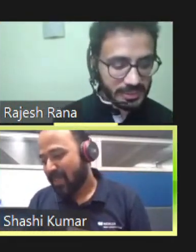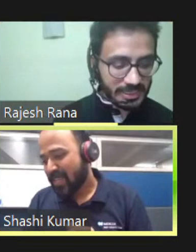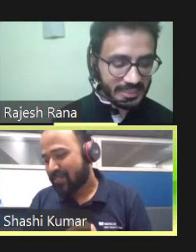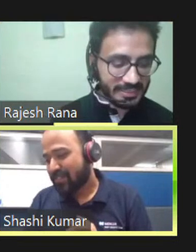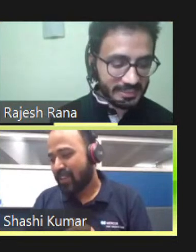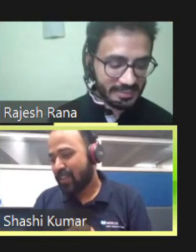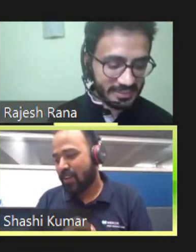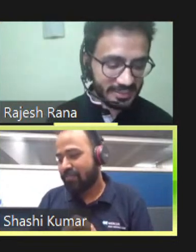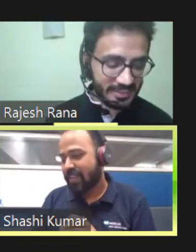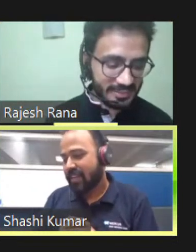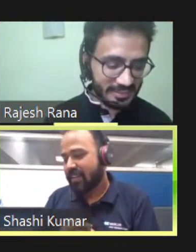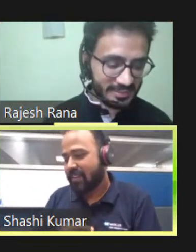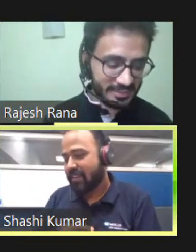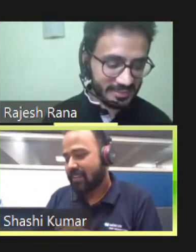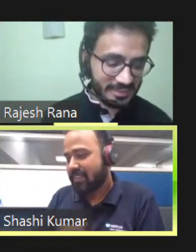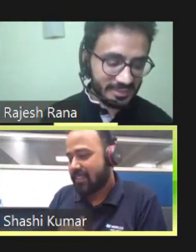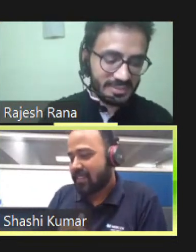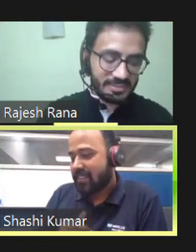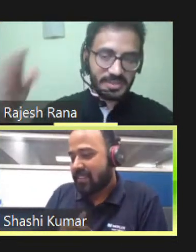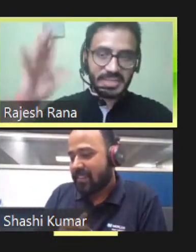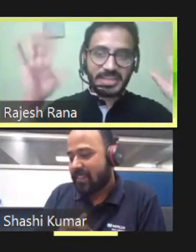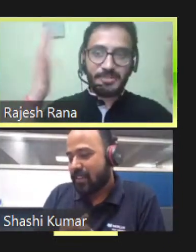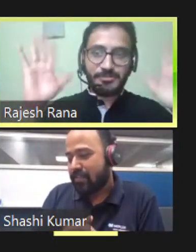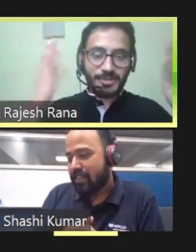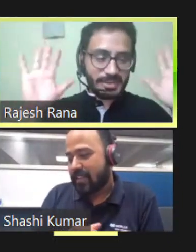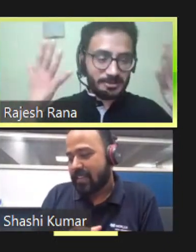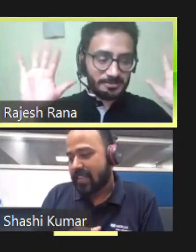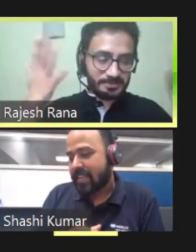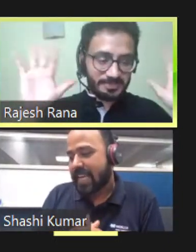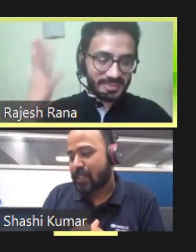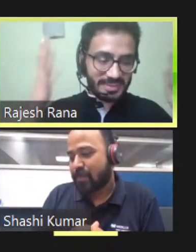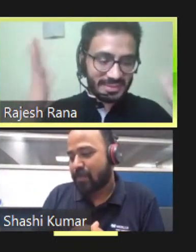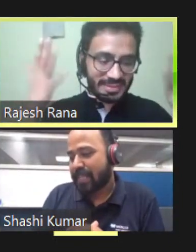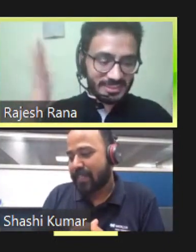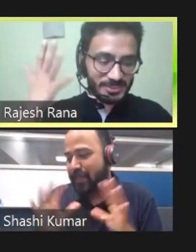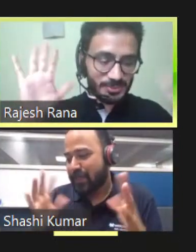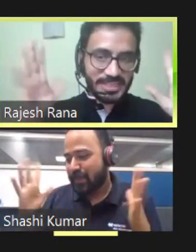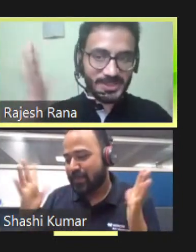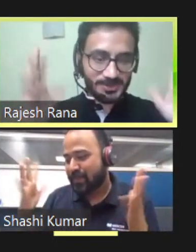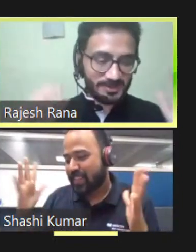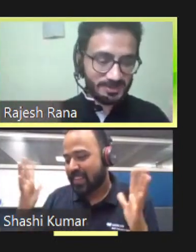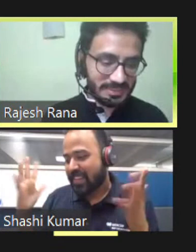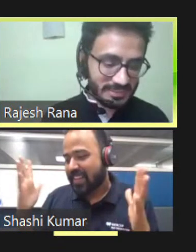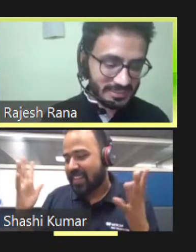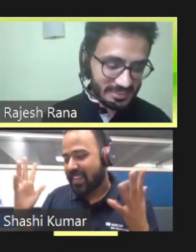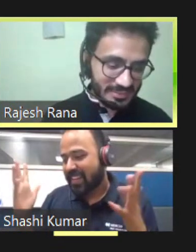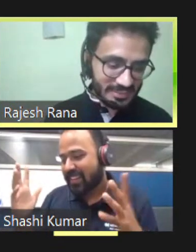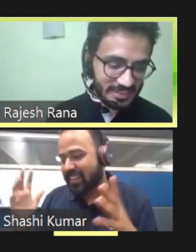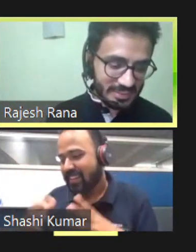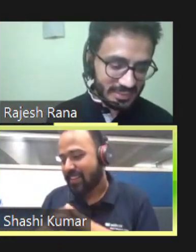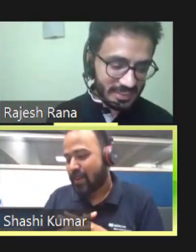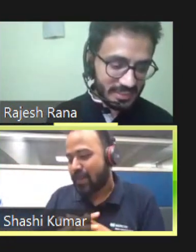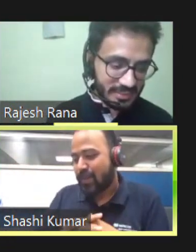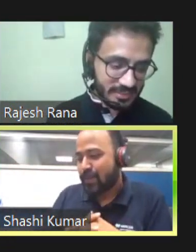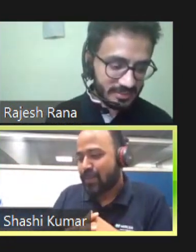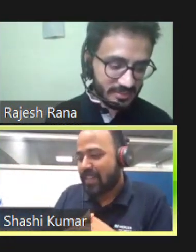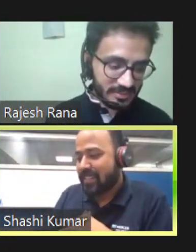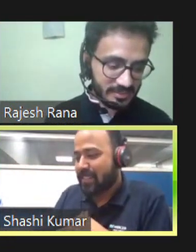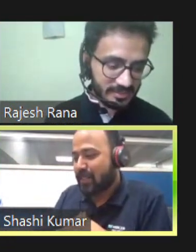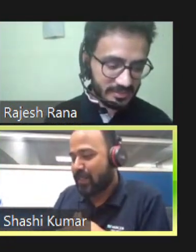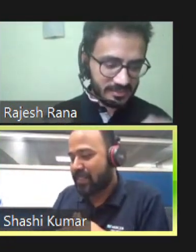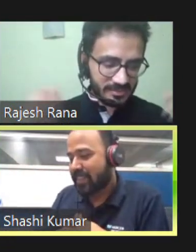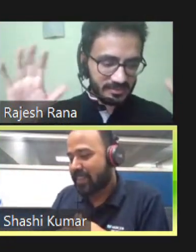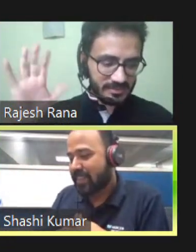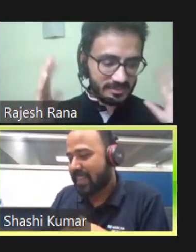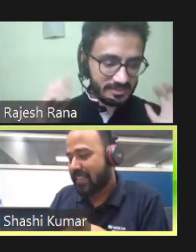Varsha is Wonderful. saying No fun. we can clap for correct. him. Nice to meet you. Nice to meet you. No